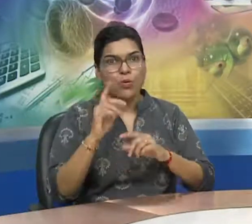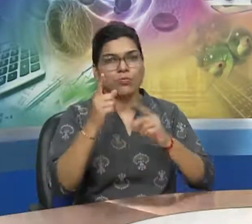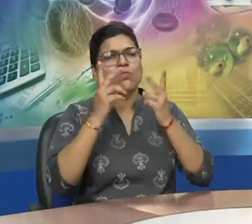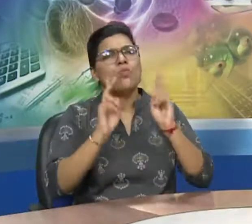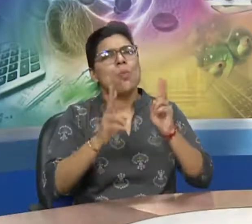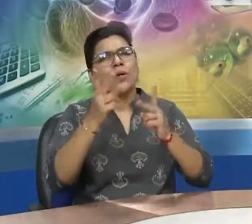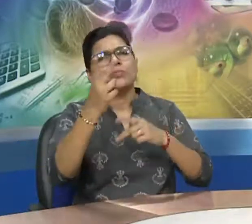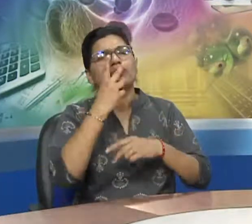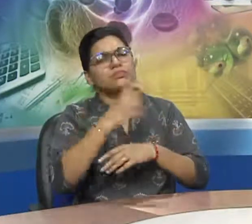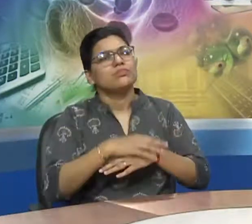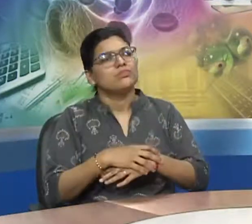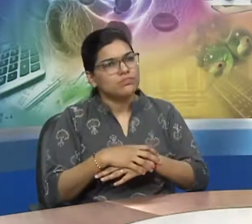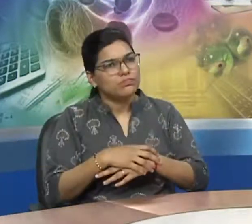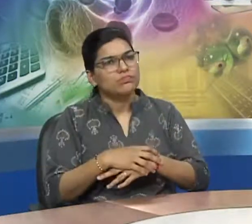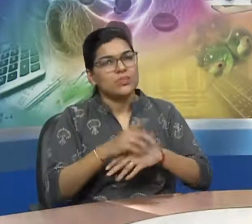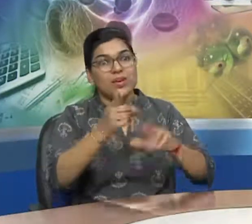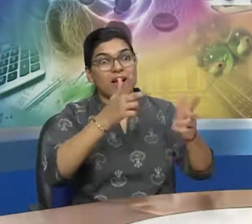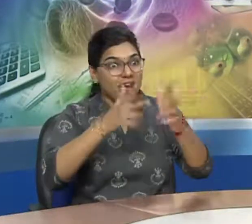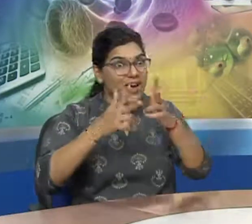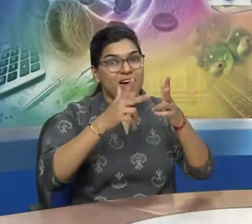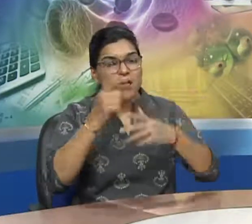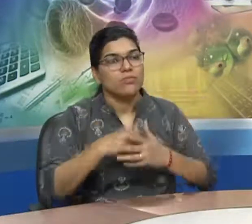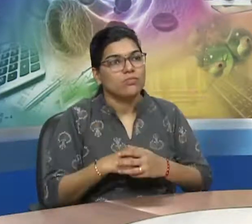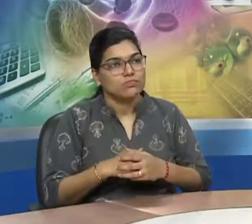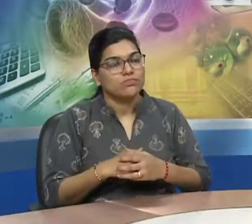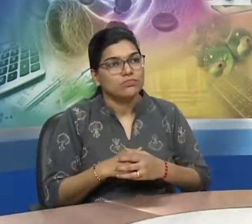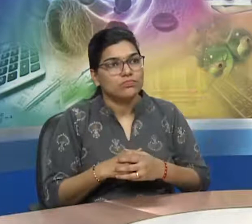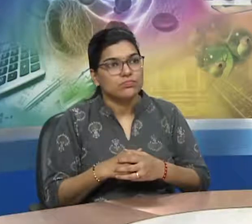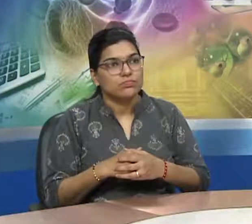Eyes having no emotion, or you can say zero emotion.